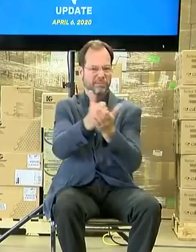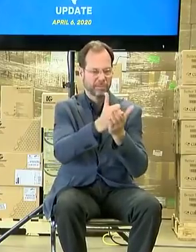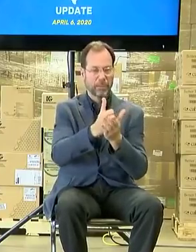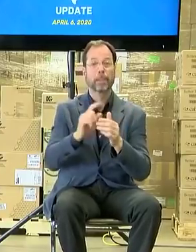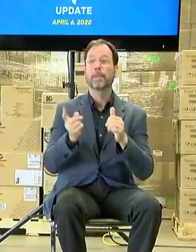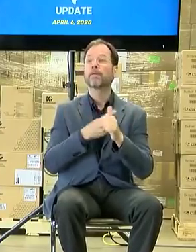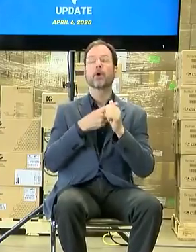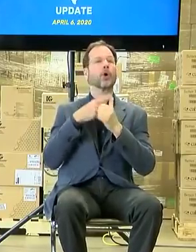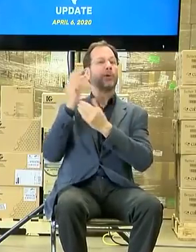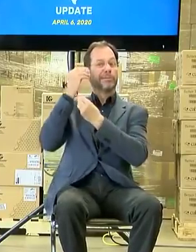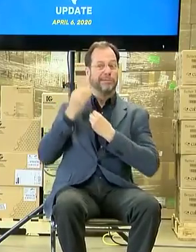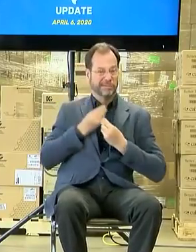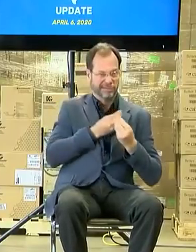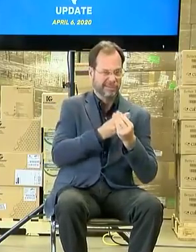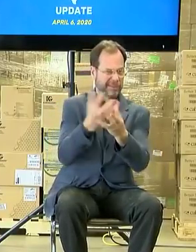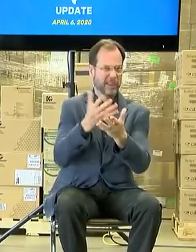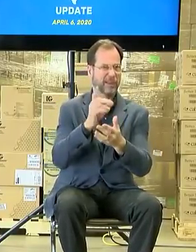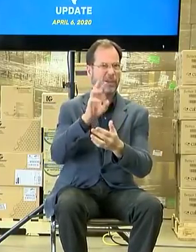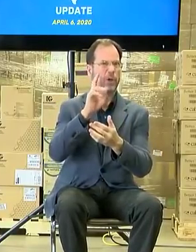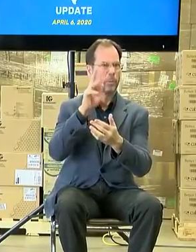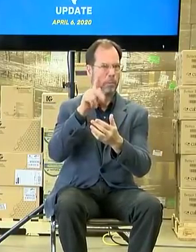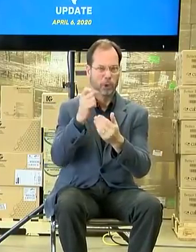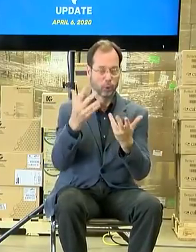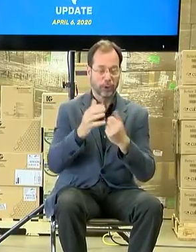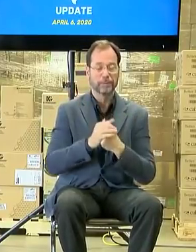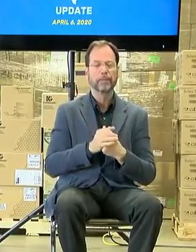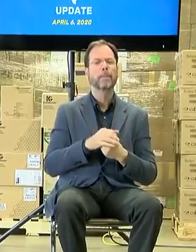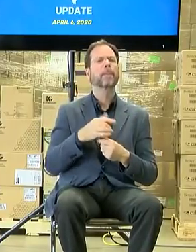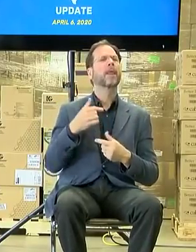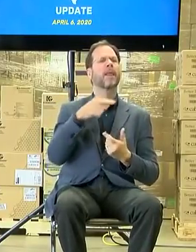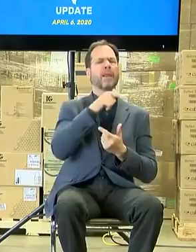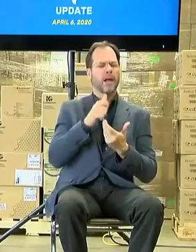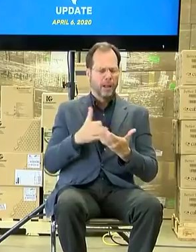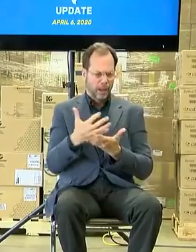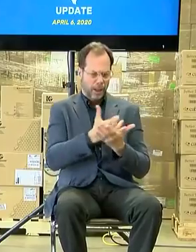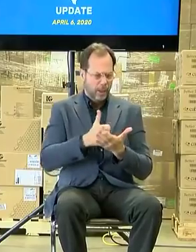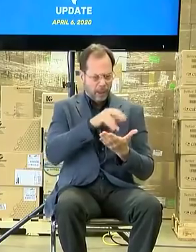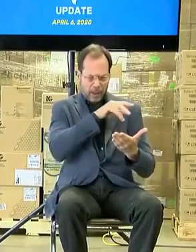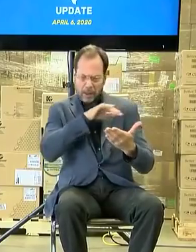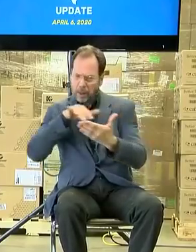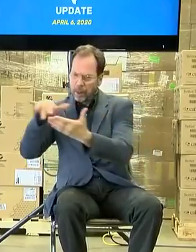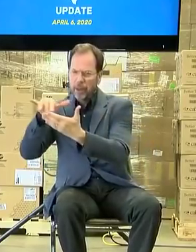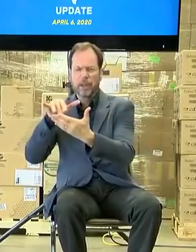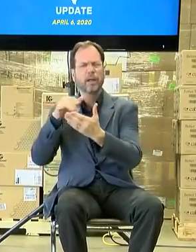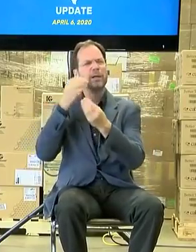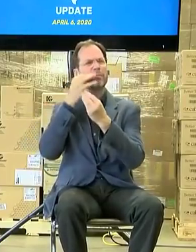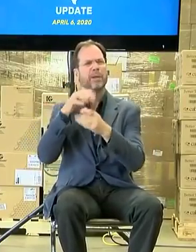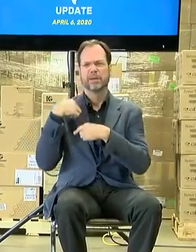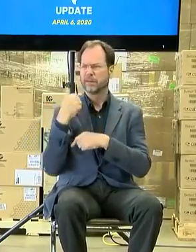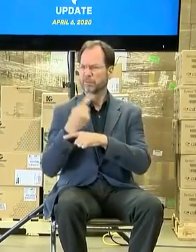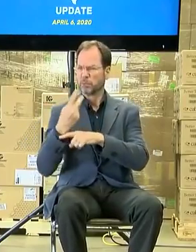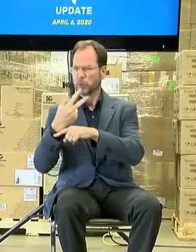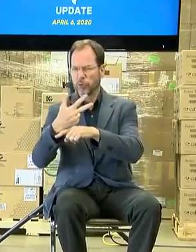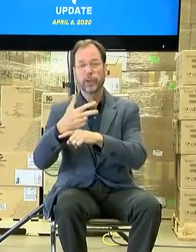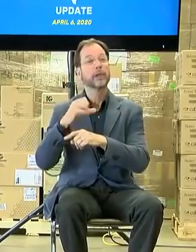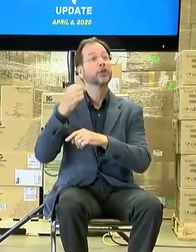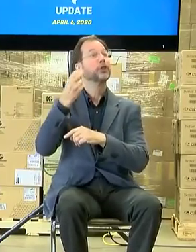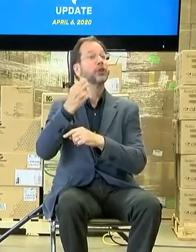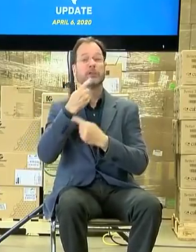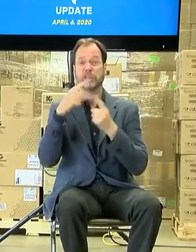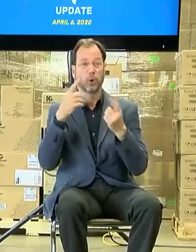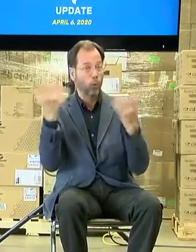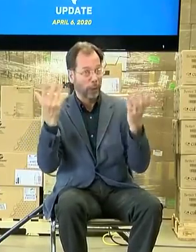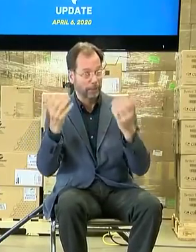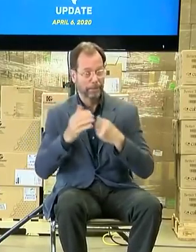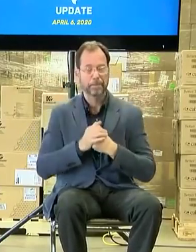Birx. After looking at data and information that have been compiled over the past few days, she said this.